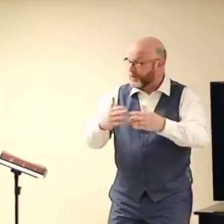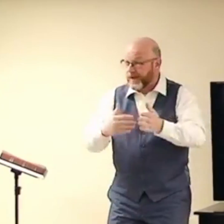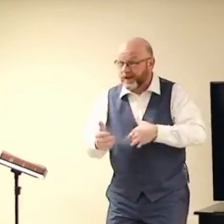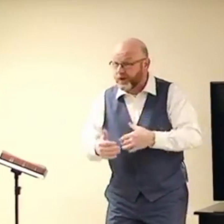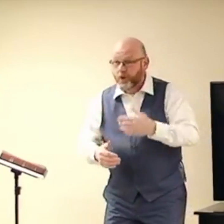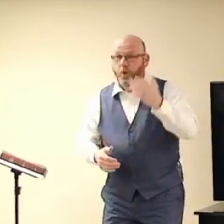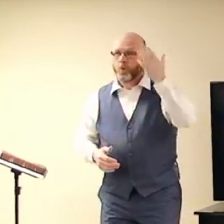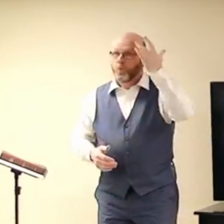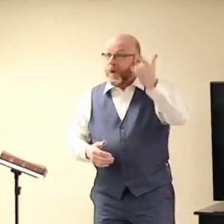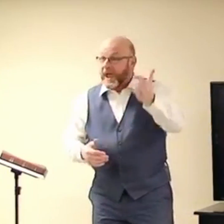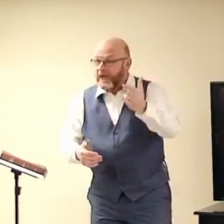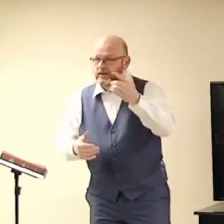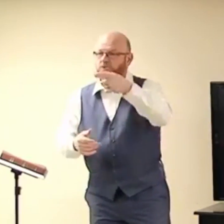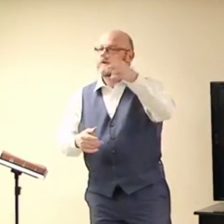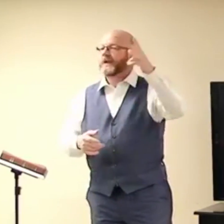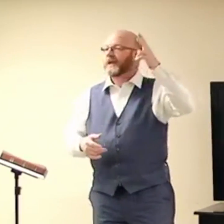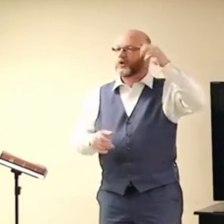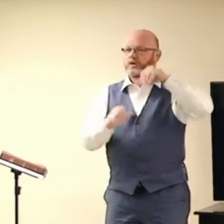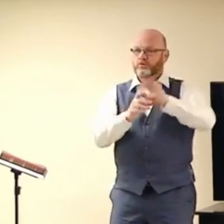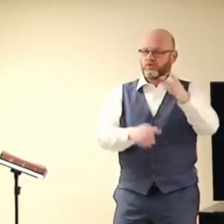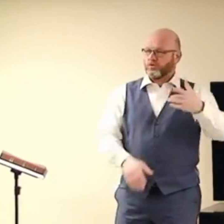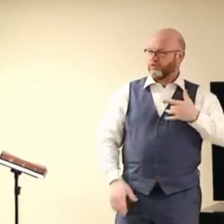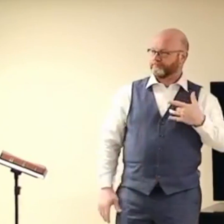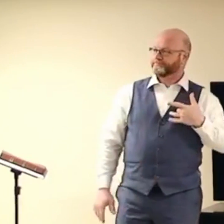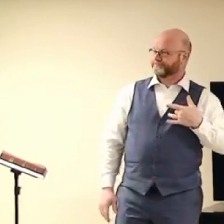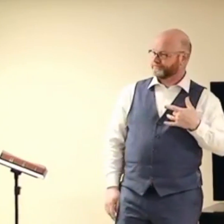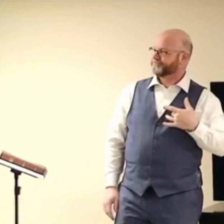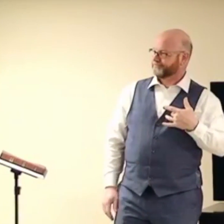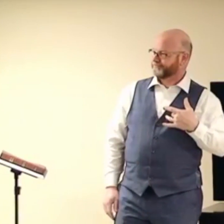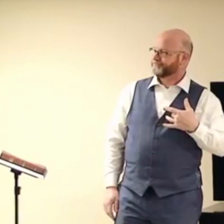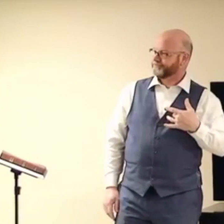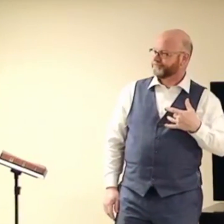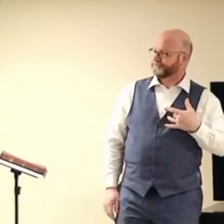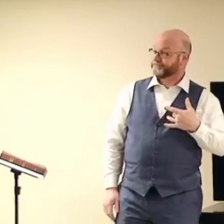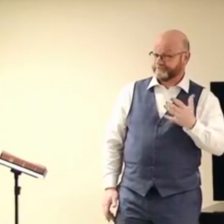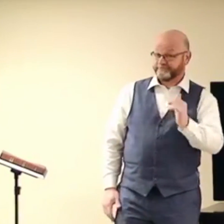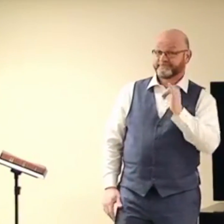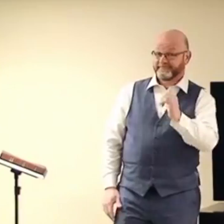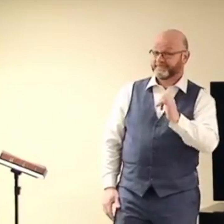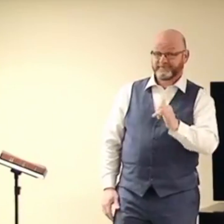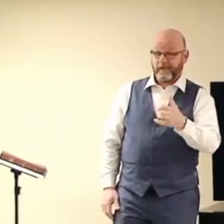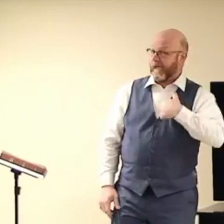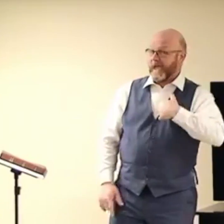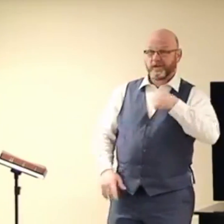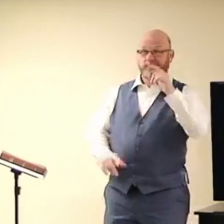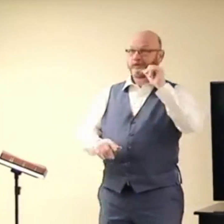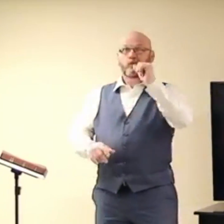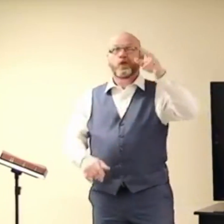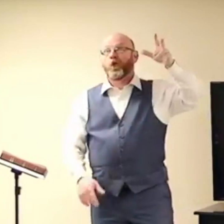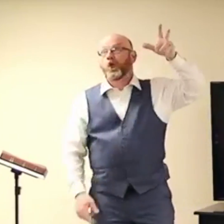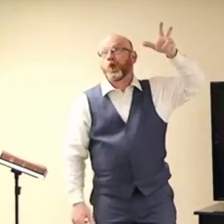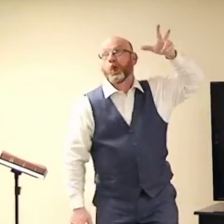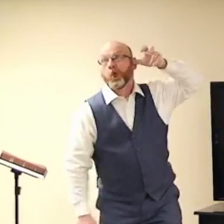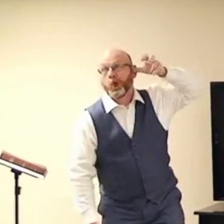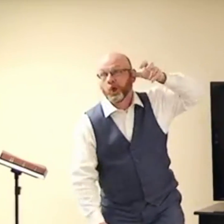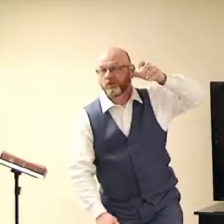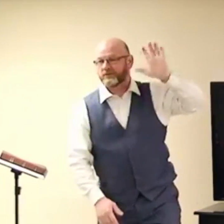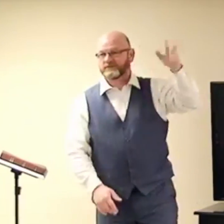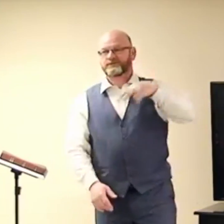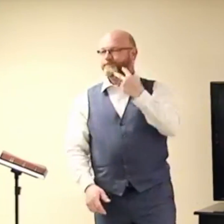Doesn't matter if we're deaf or hearing. Because we hear him in our heart. He speaks to us through the Spirit. So